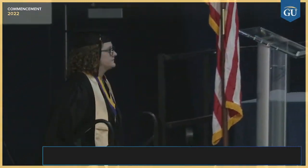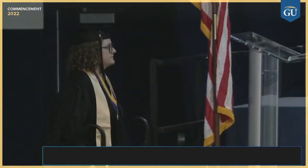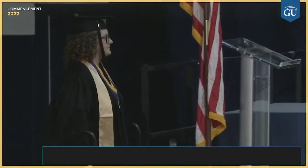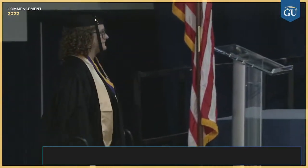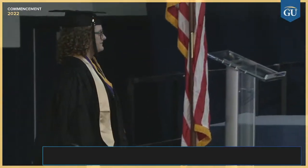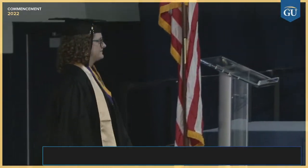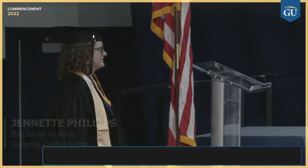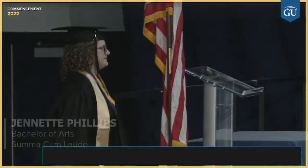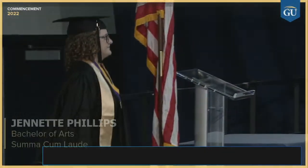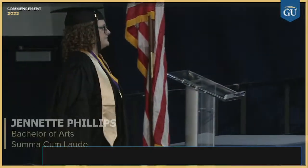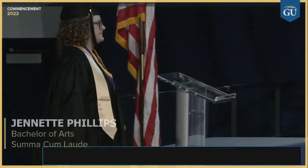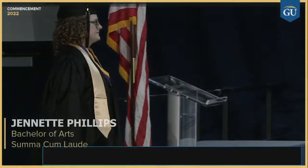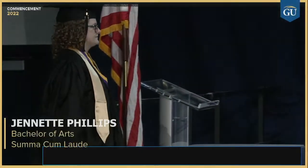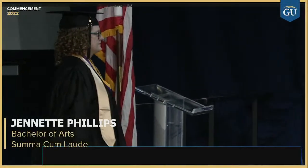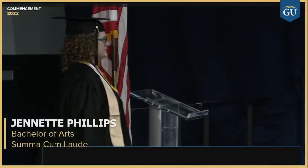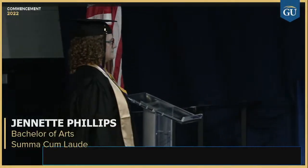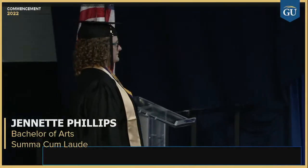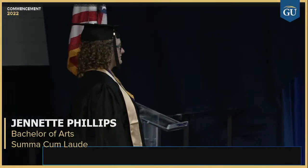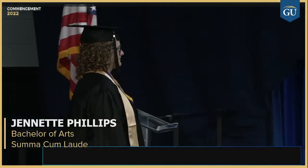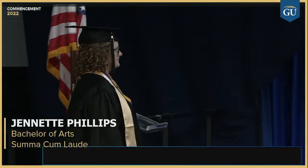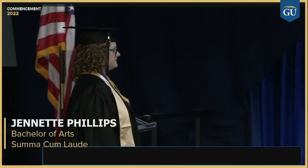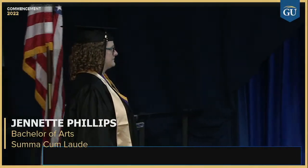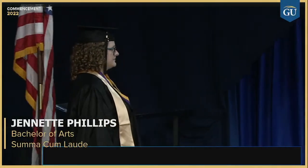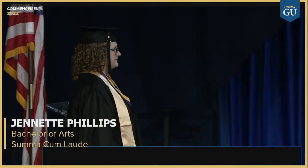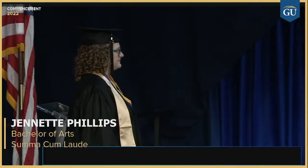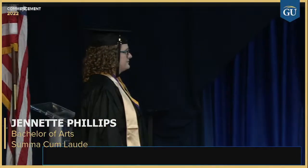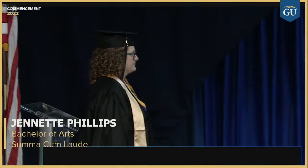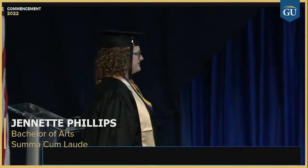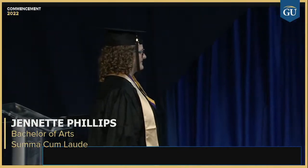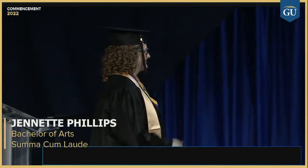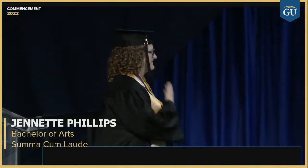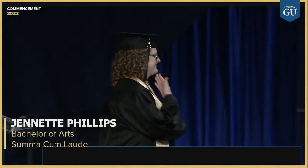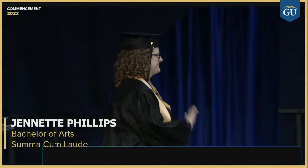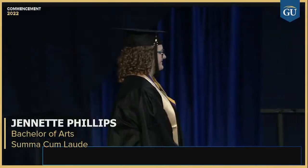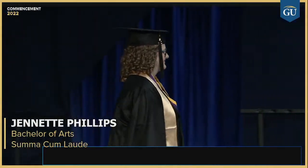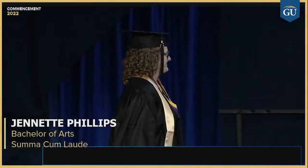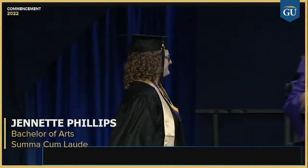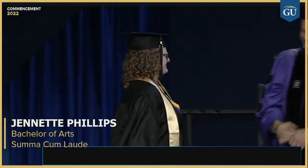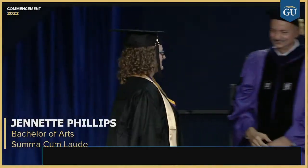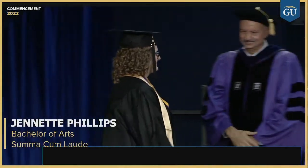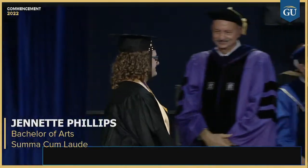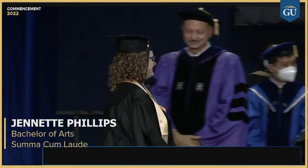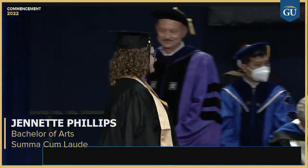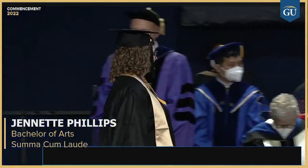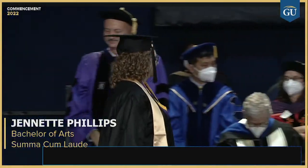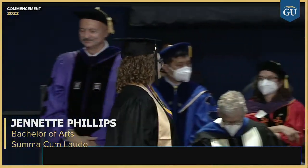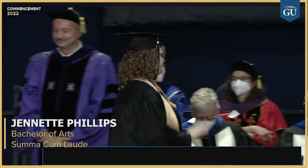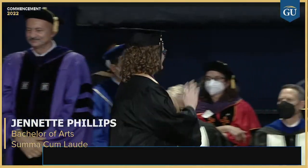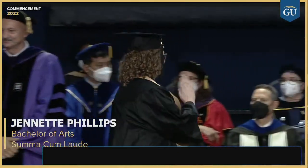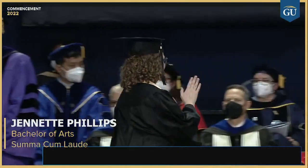Jeanette Phillips, Bachelor of Arts, summa cum laude. Congratulations.